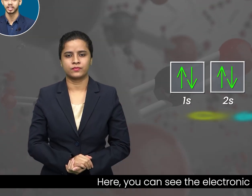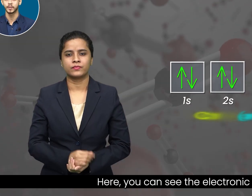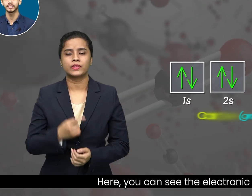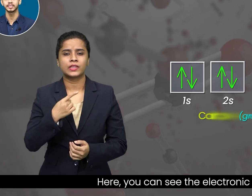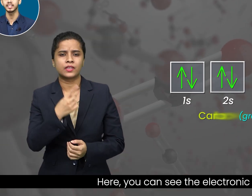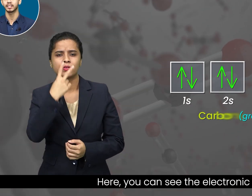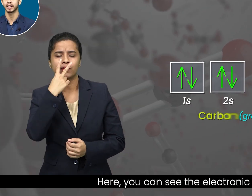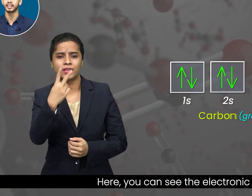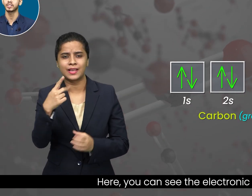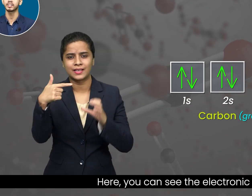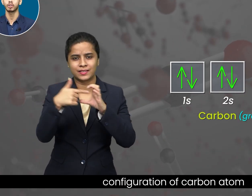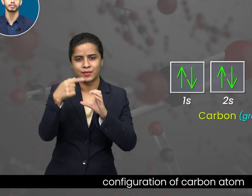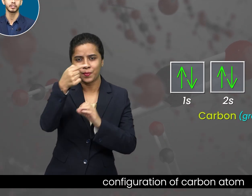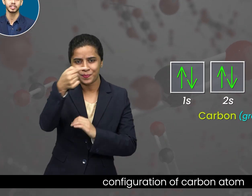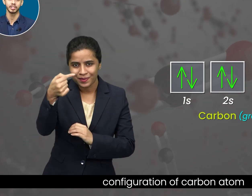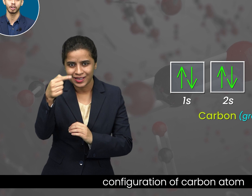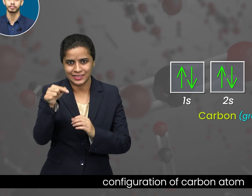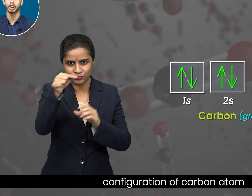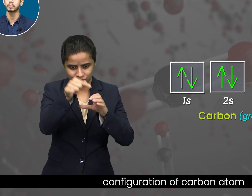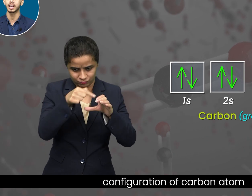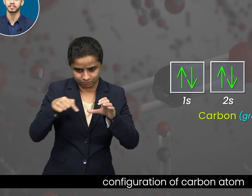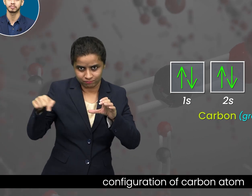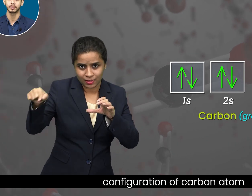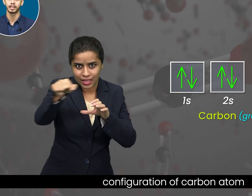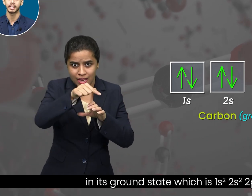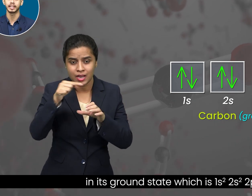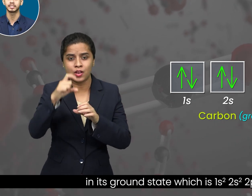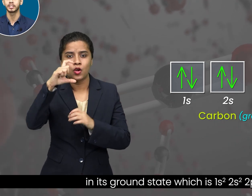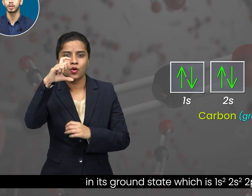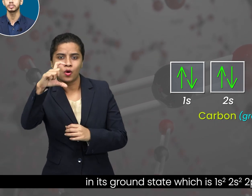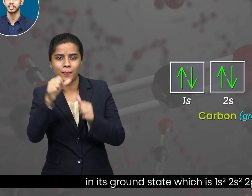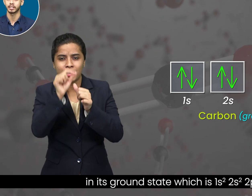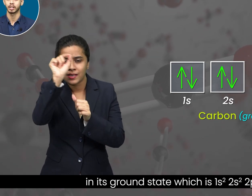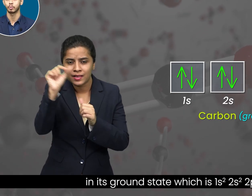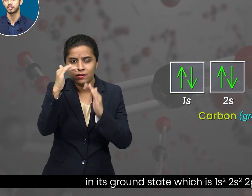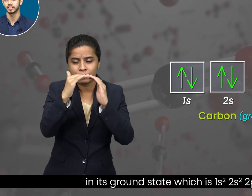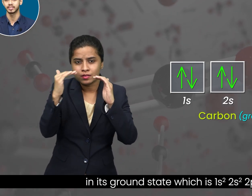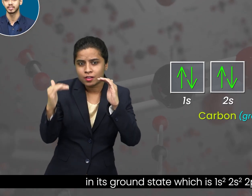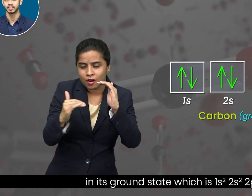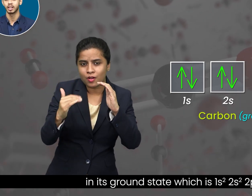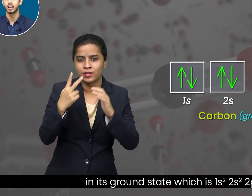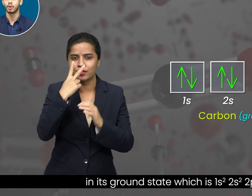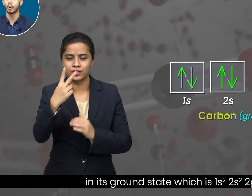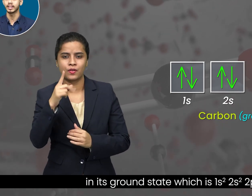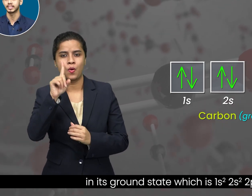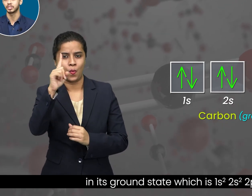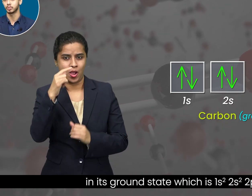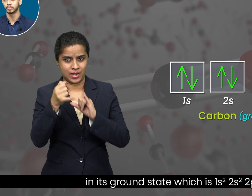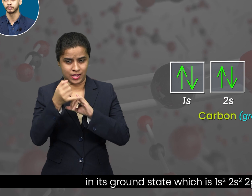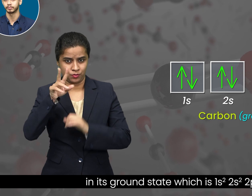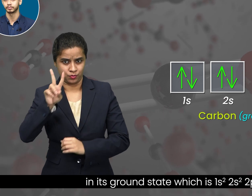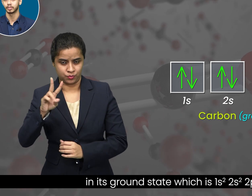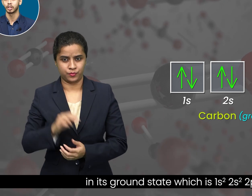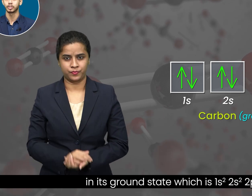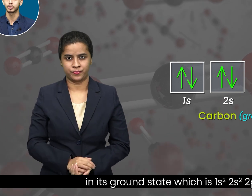Here you can see the electronic configuration of carbon atom in its ground state, which is